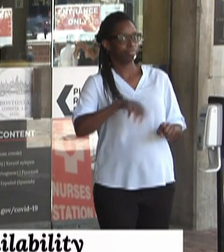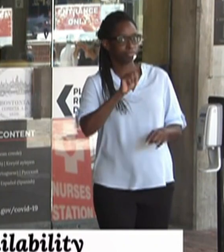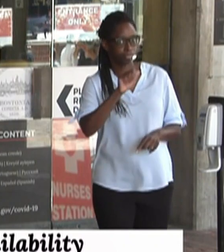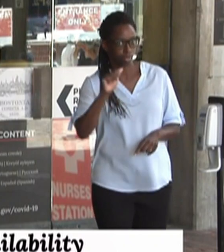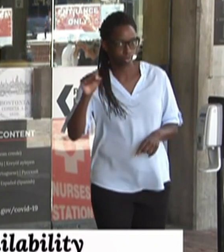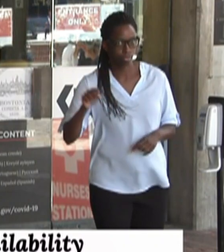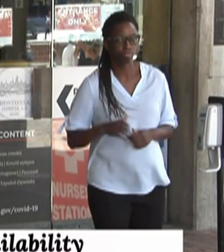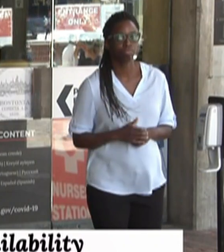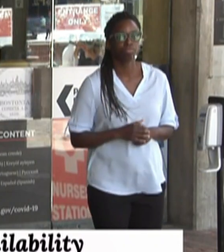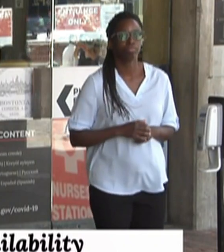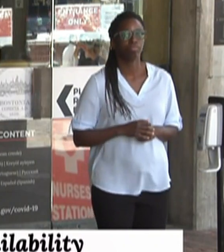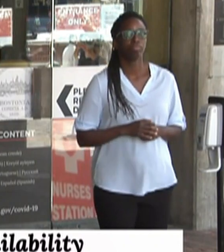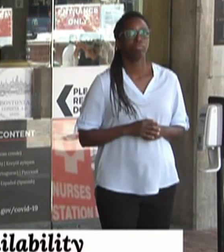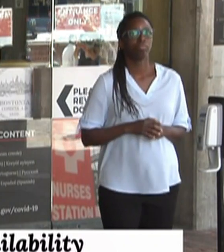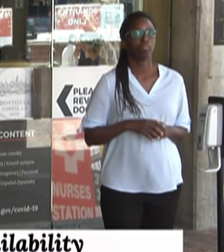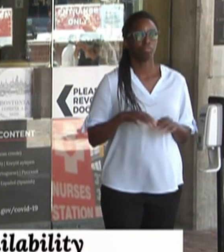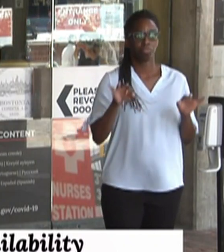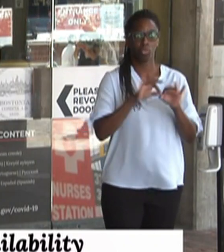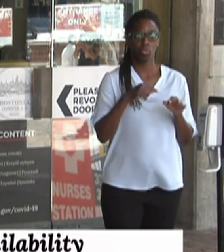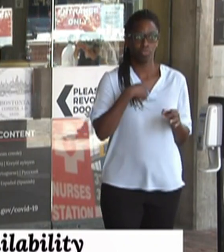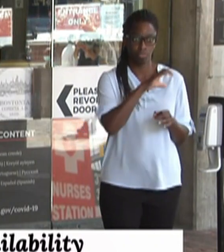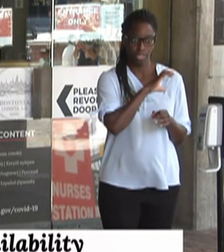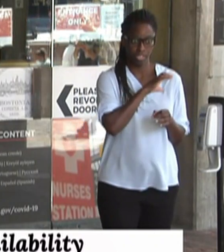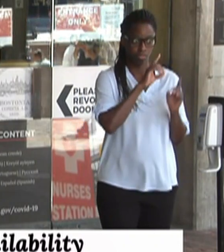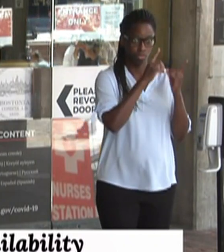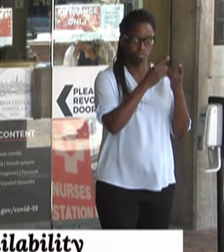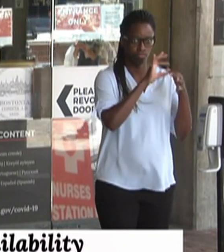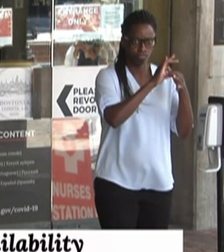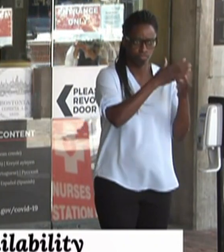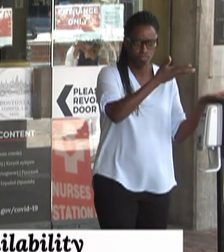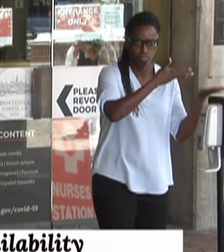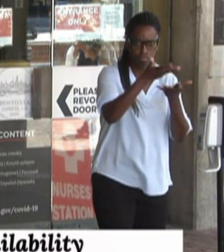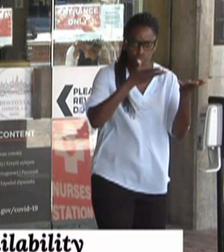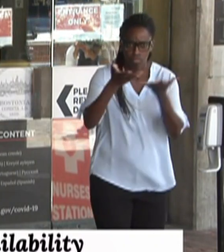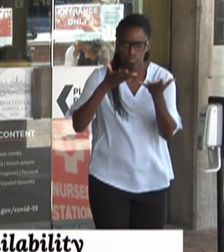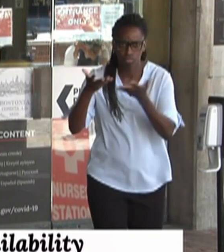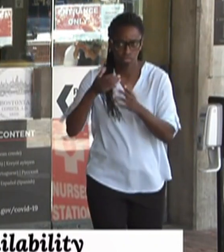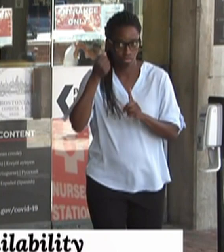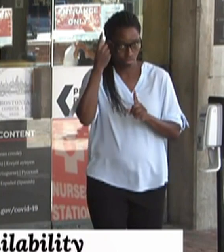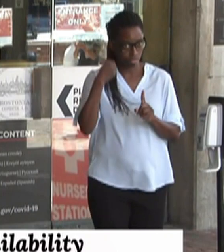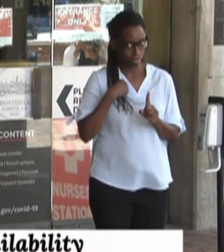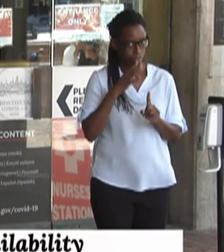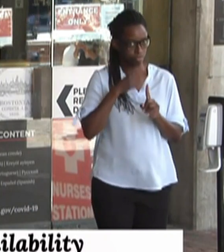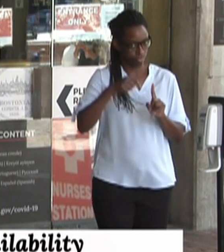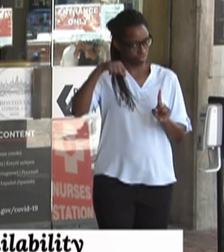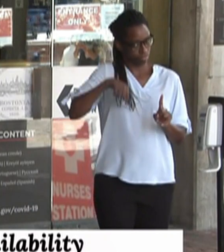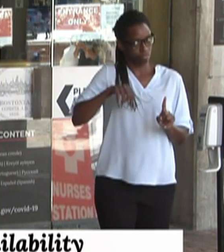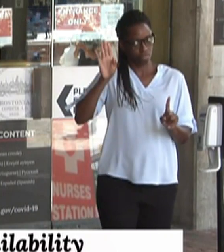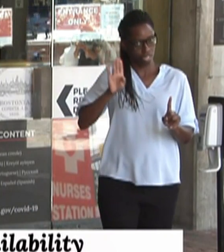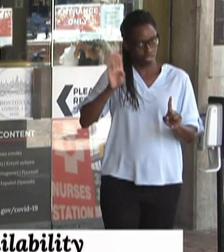for Boston. Our police department has not stopped working throughout this time, and they've been reaching out and